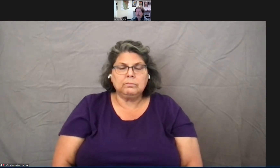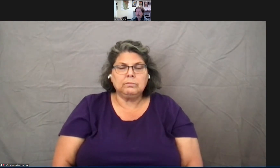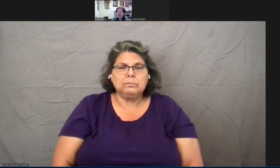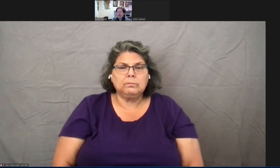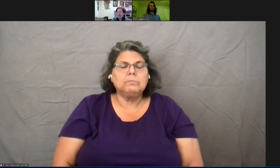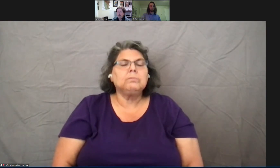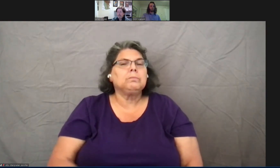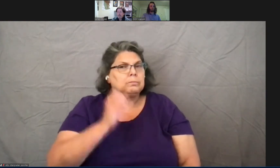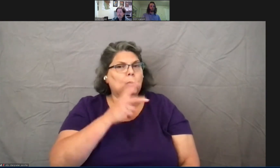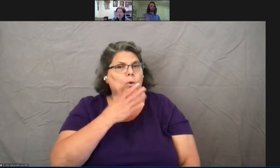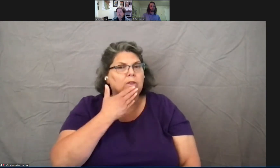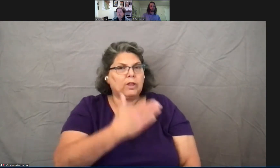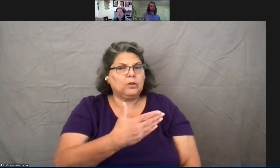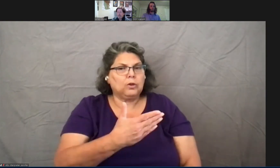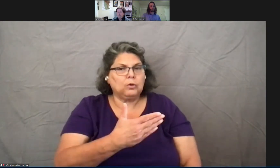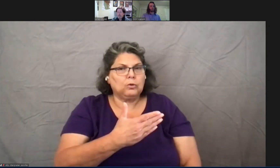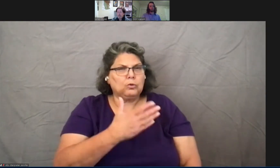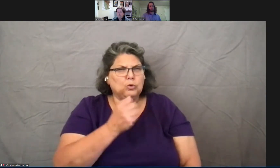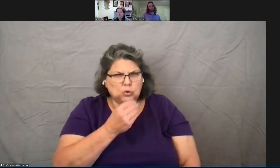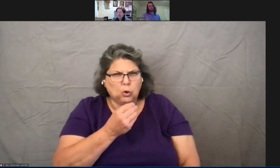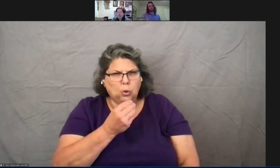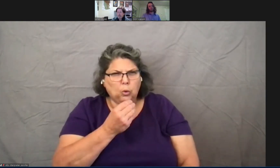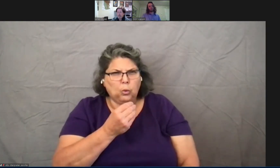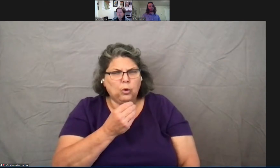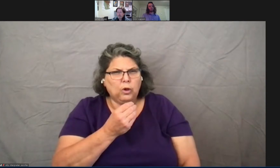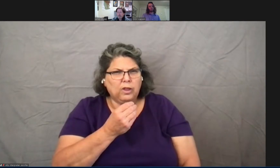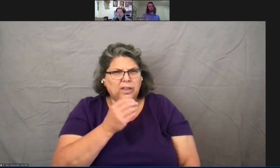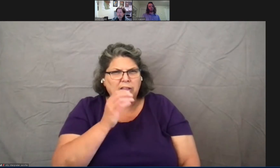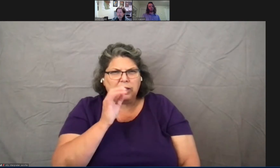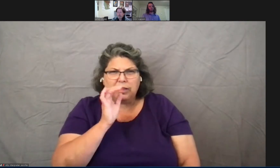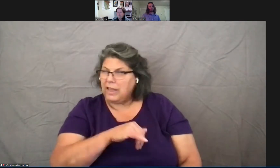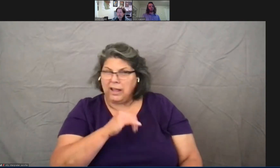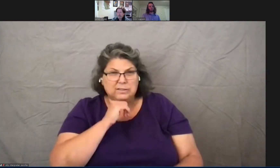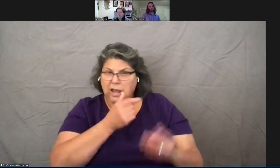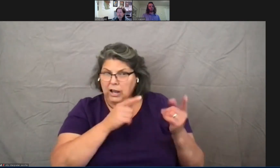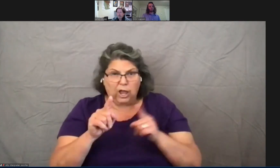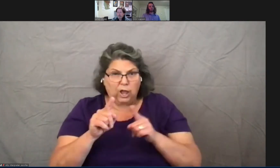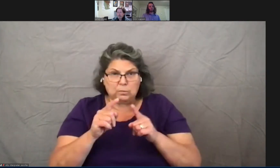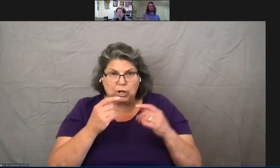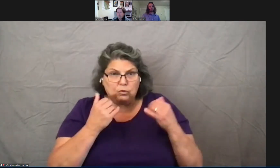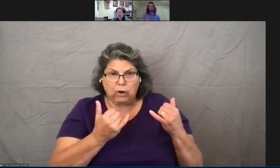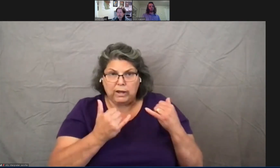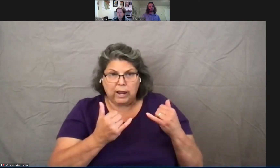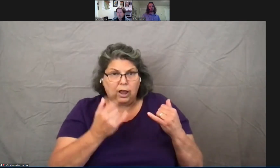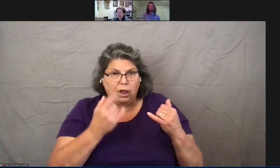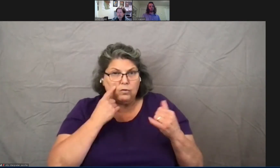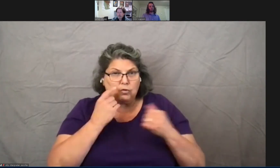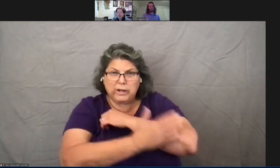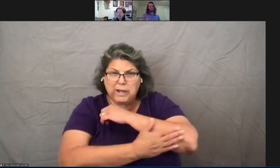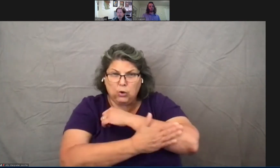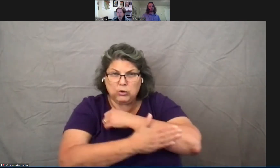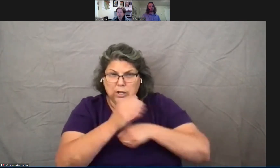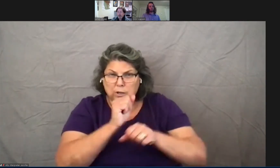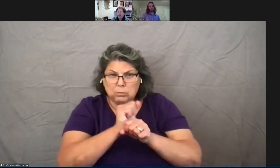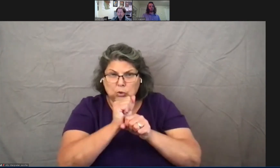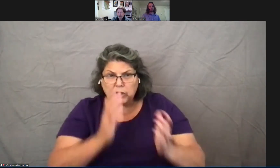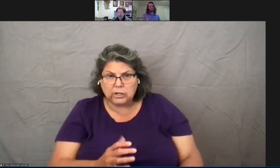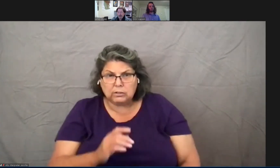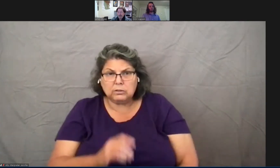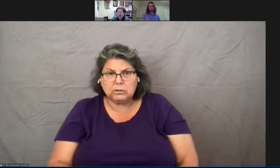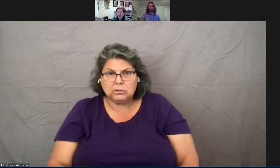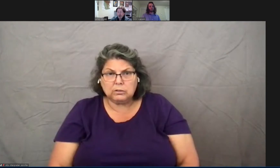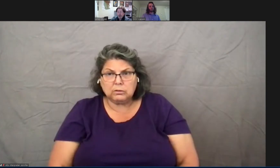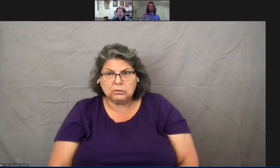Okay, thanks. And so that is not currently the case, though, of, say, county employees?